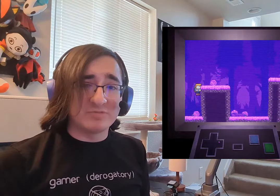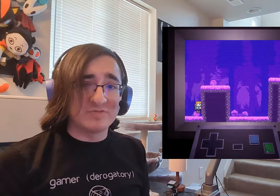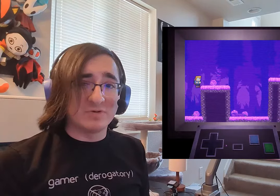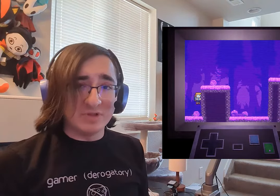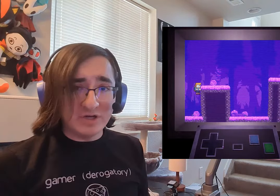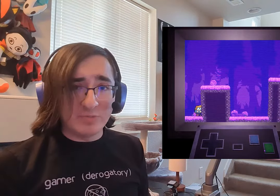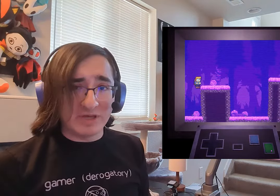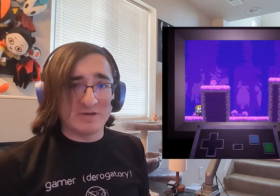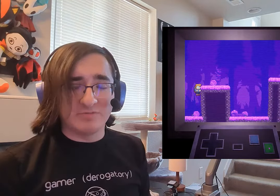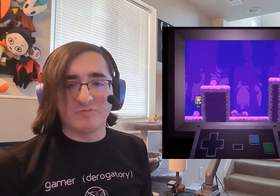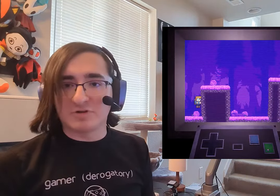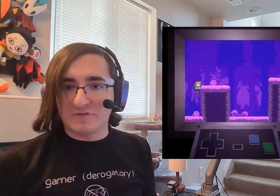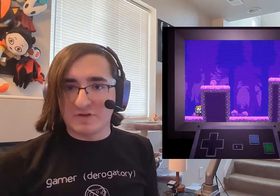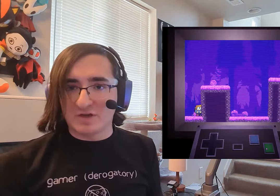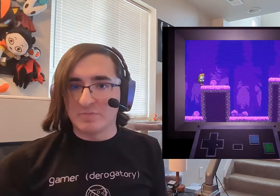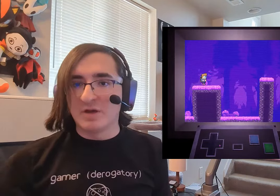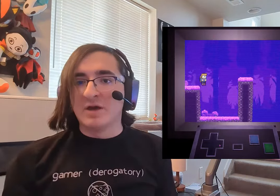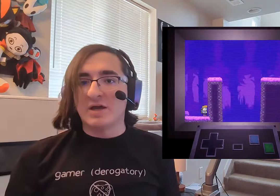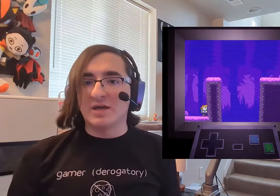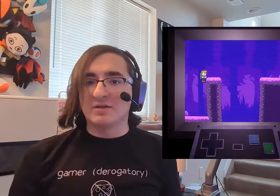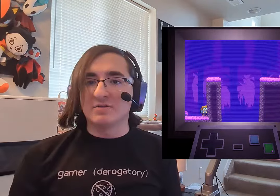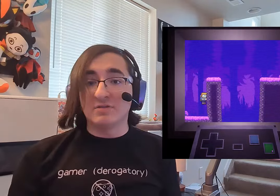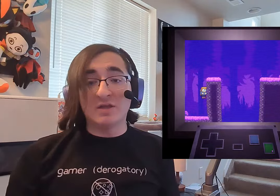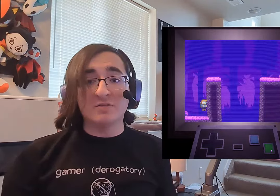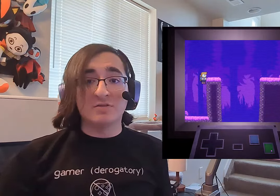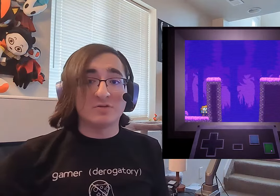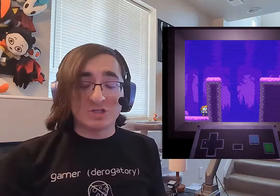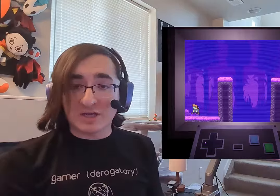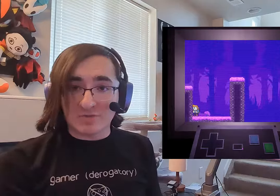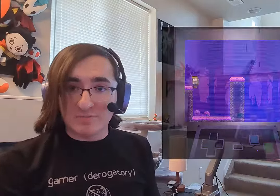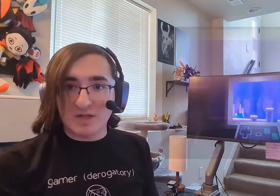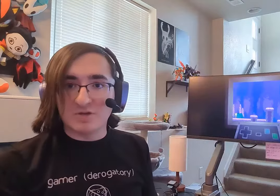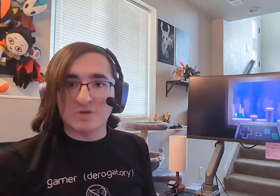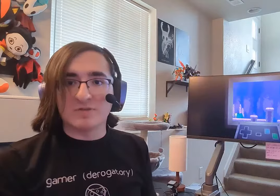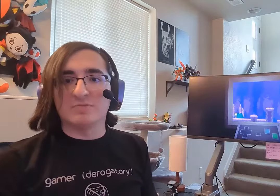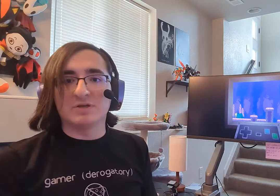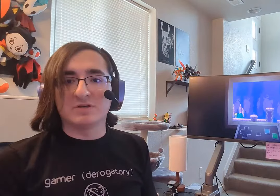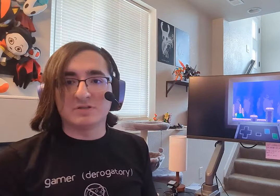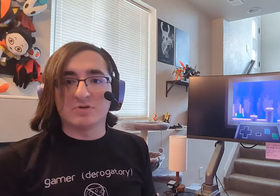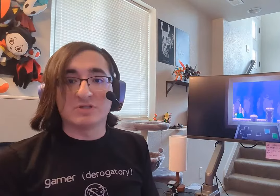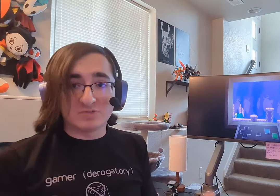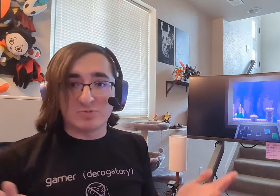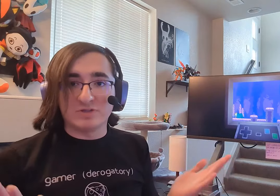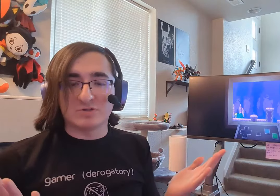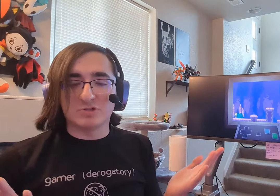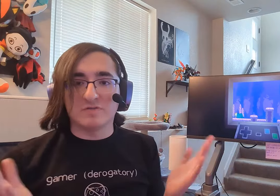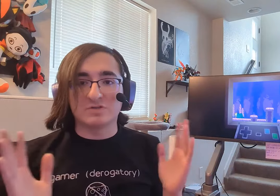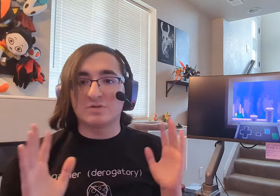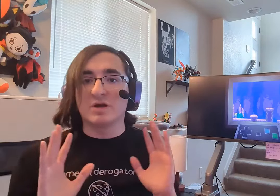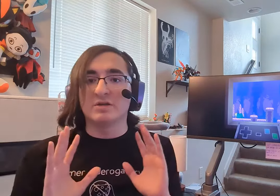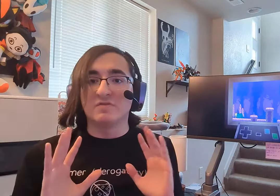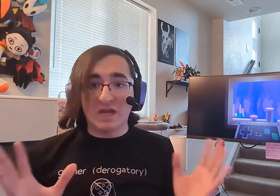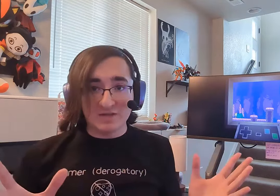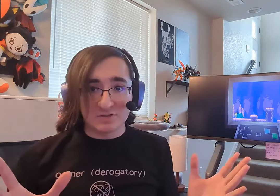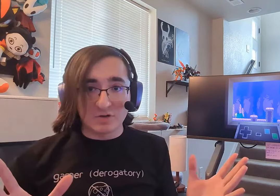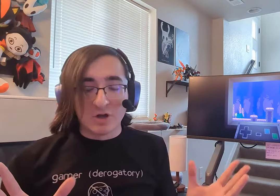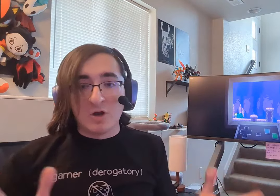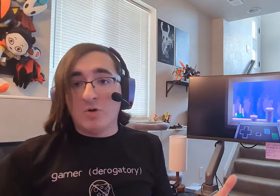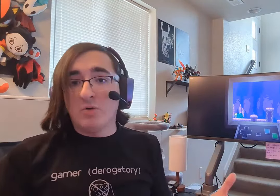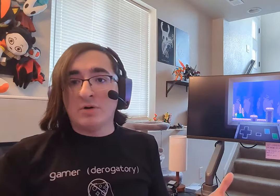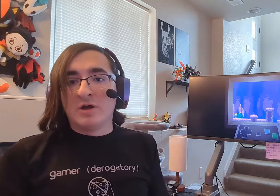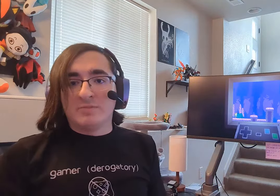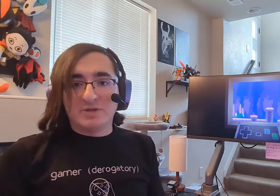those jumps for a little bit before giving up, and then they'll check out the menu, either because they're desperately searching for some kind of